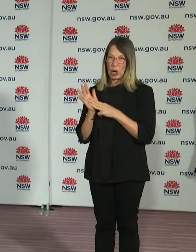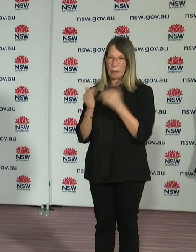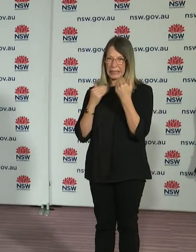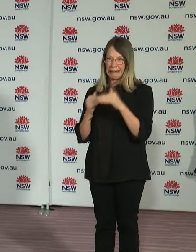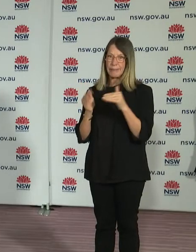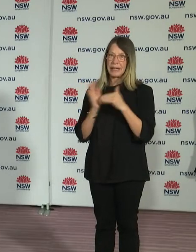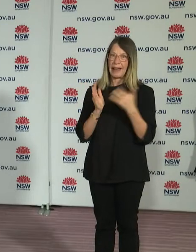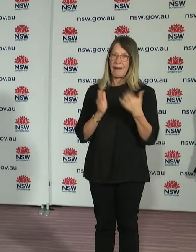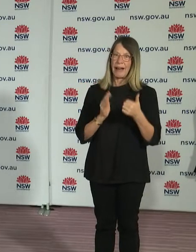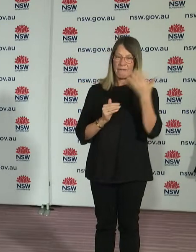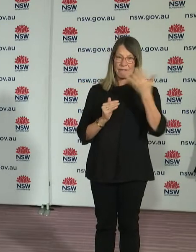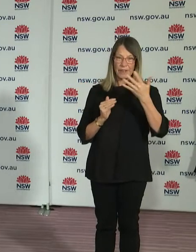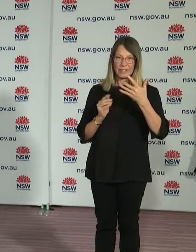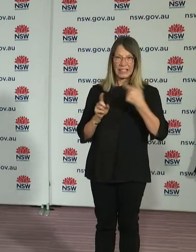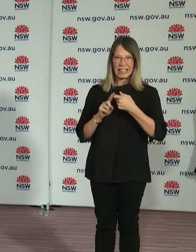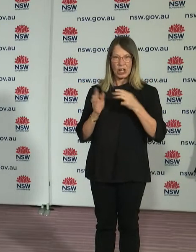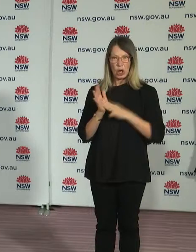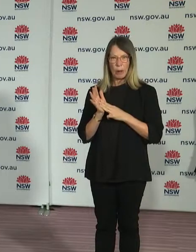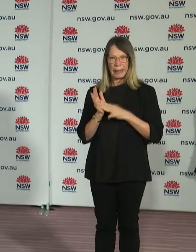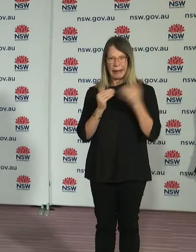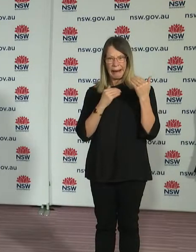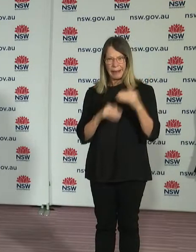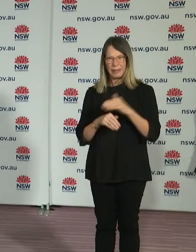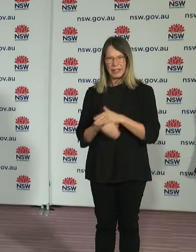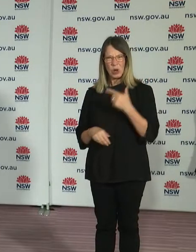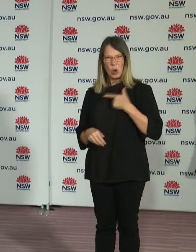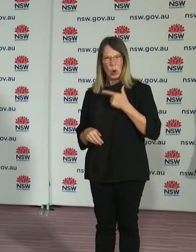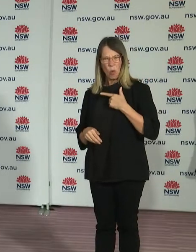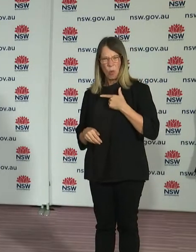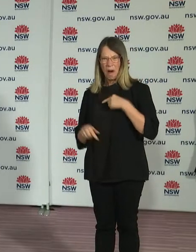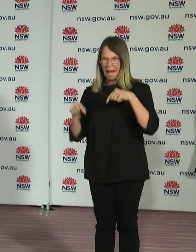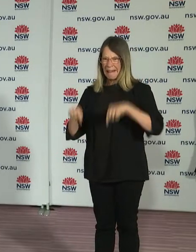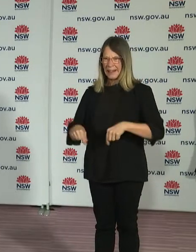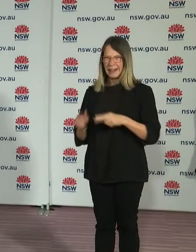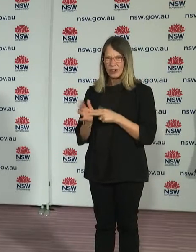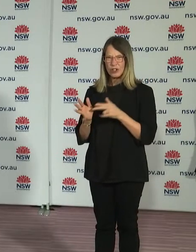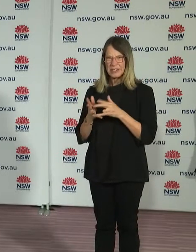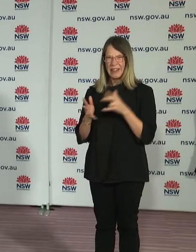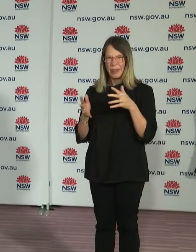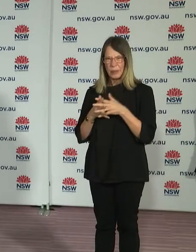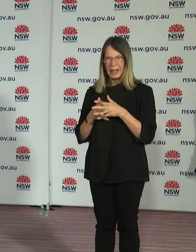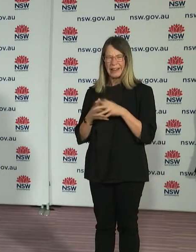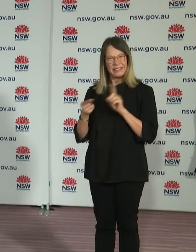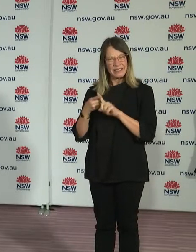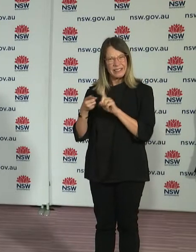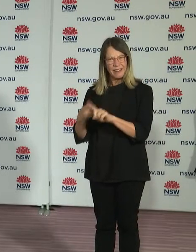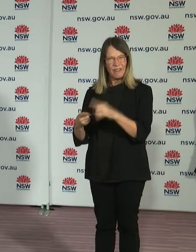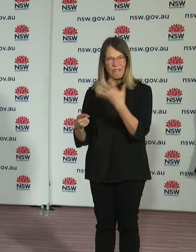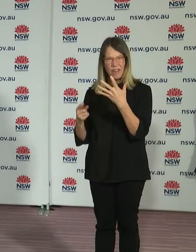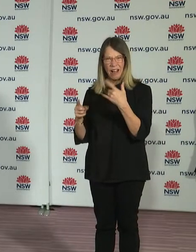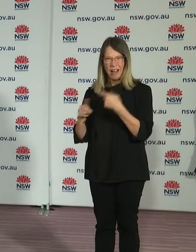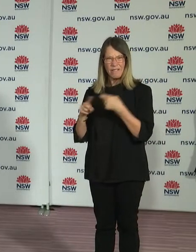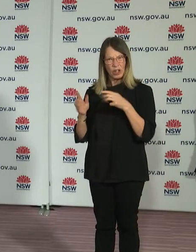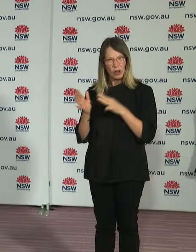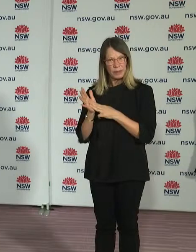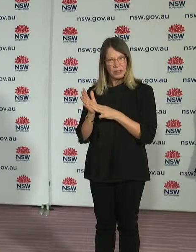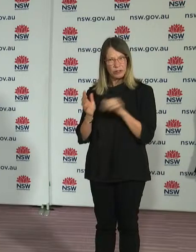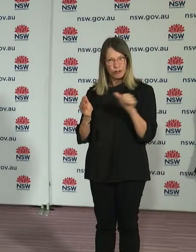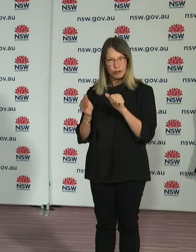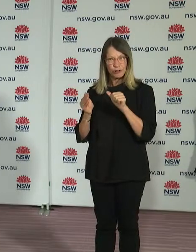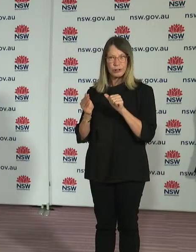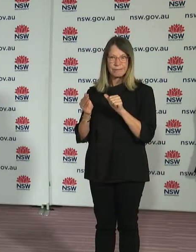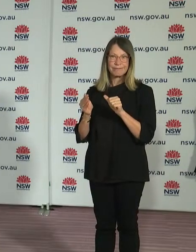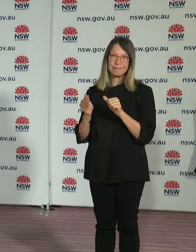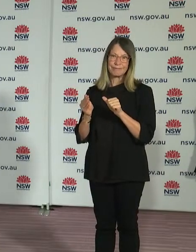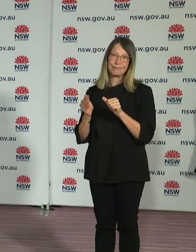are you considering maybe extending that before October? Look, every state has had its journey on the COVID journey,